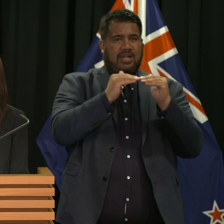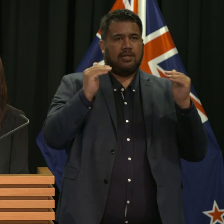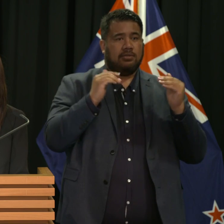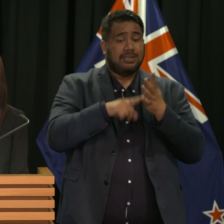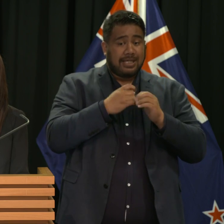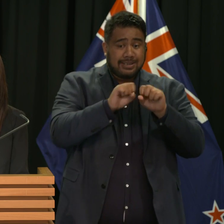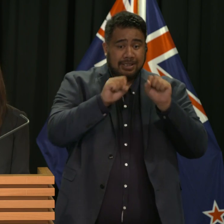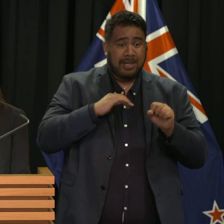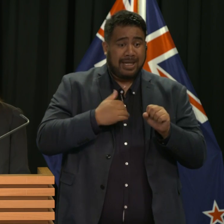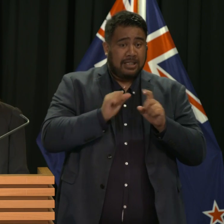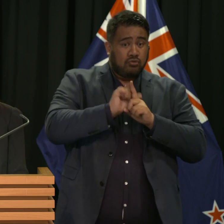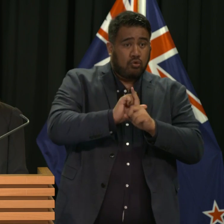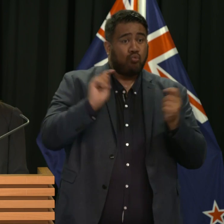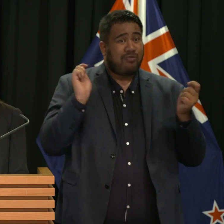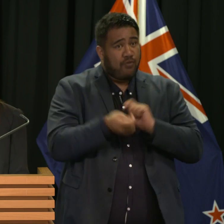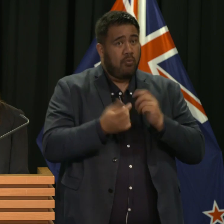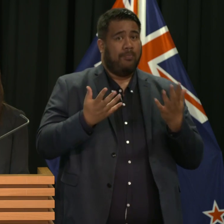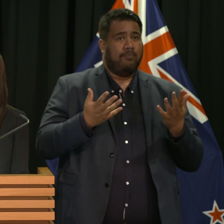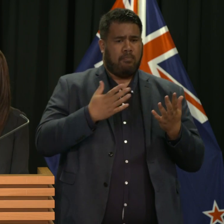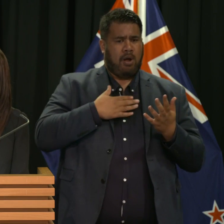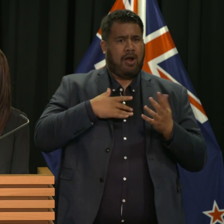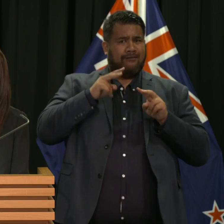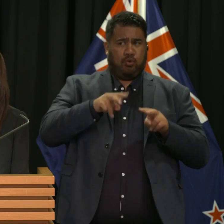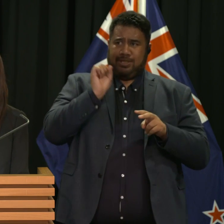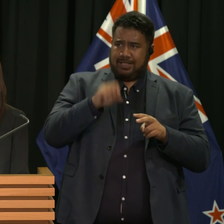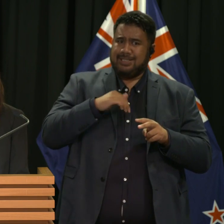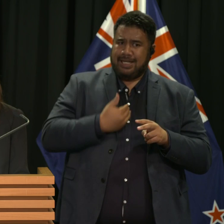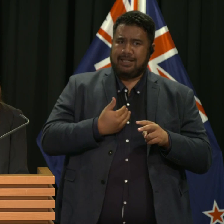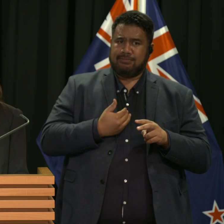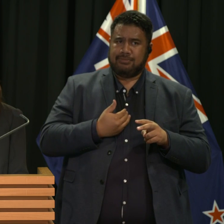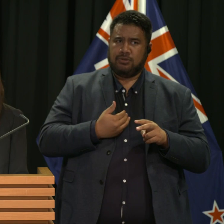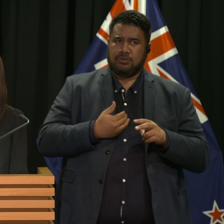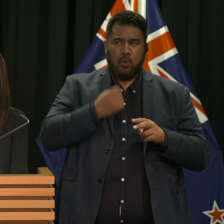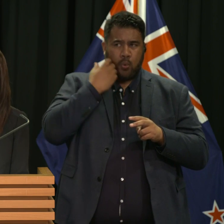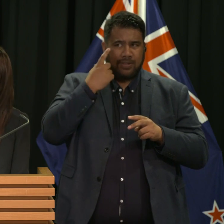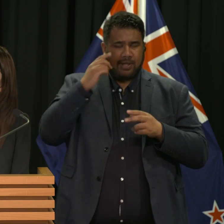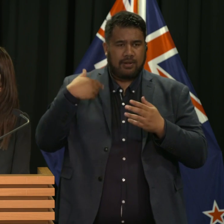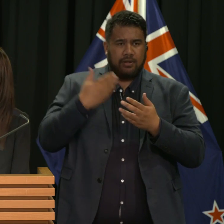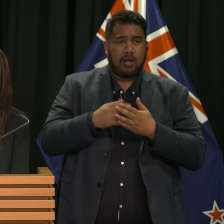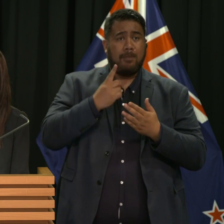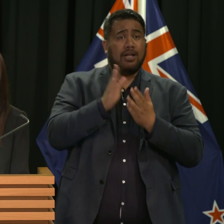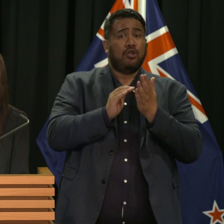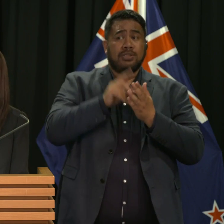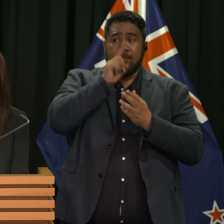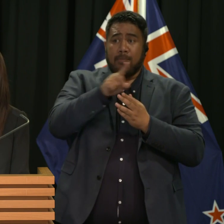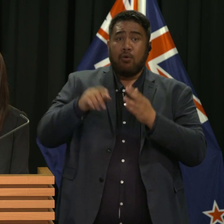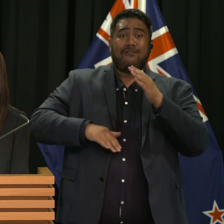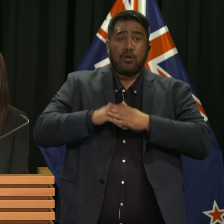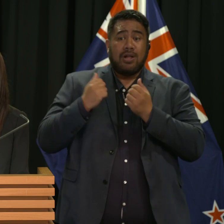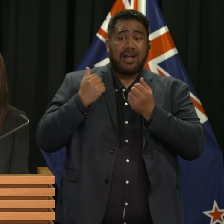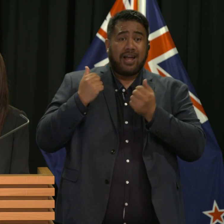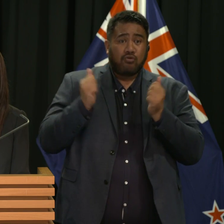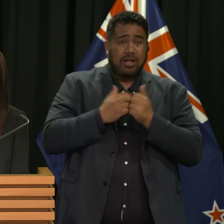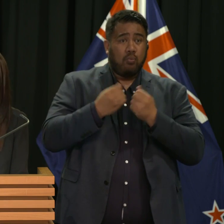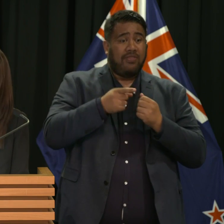tax system. I have not changed my view on that. It's questionable, though, whether or not all New Zealanders consistently agreed with that premise,